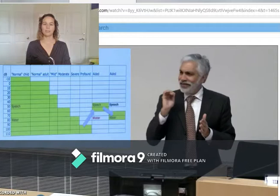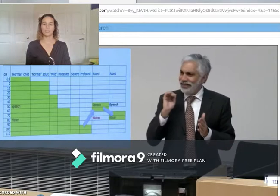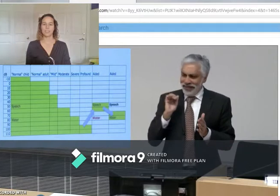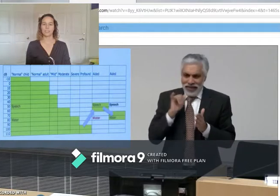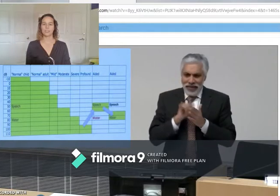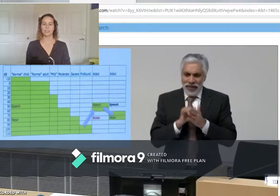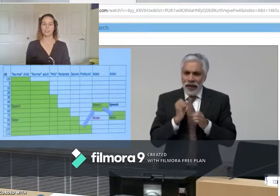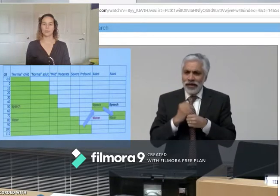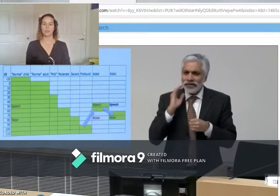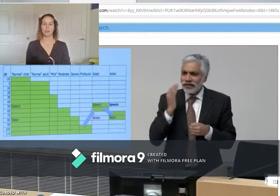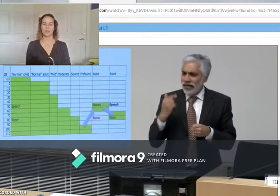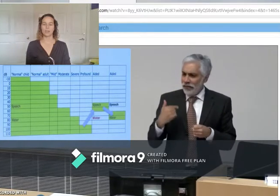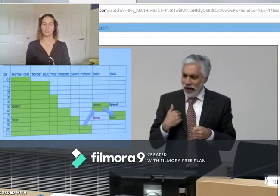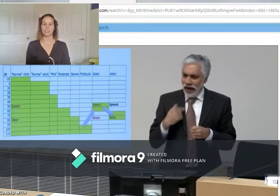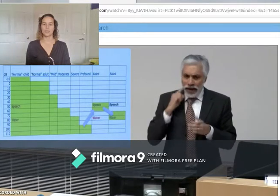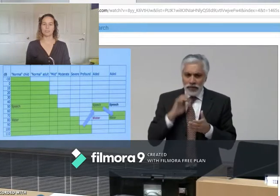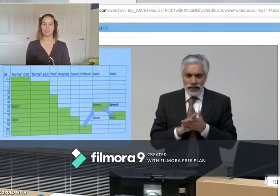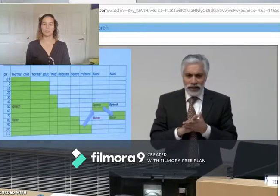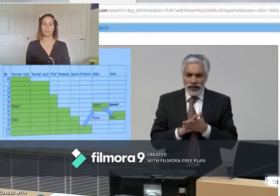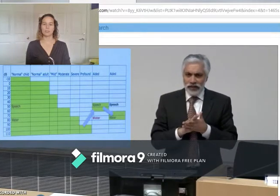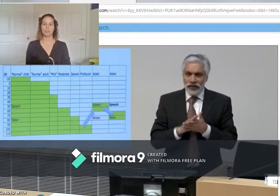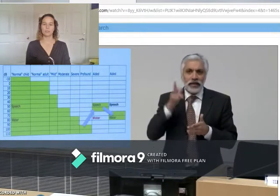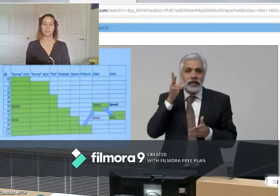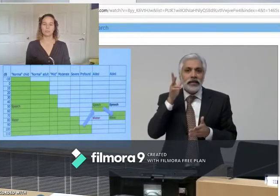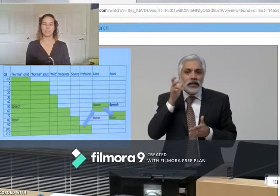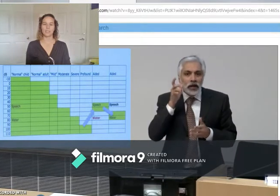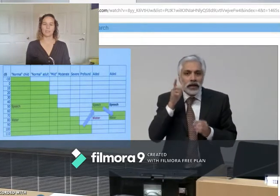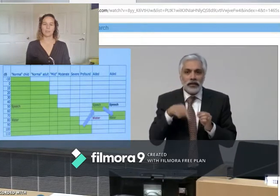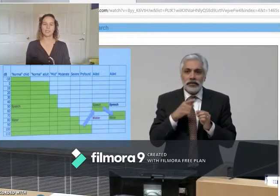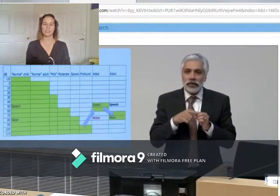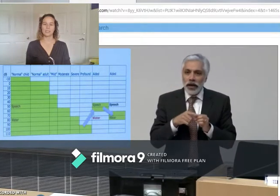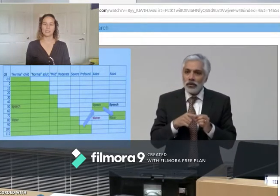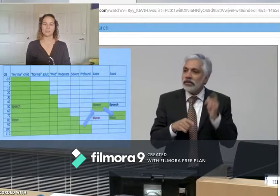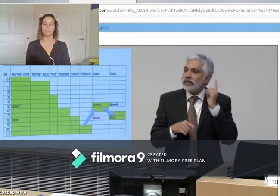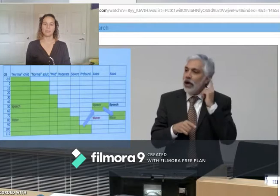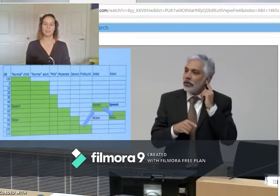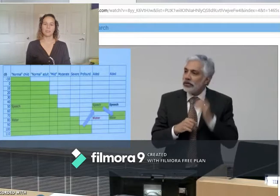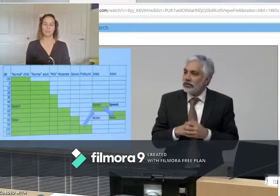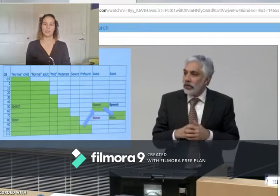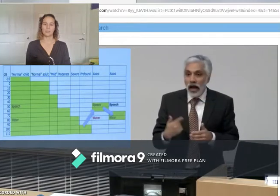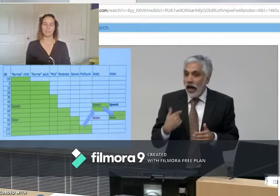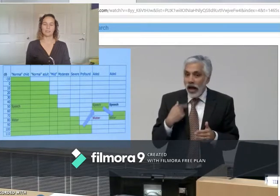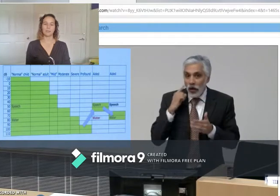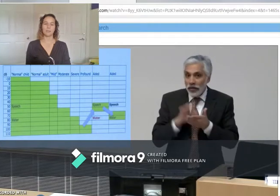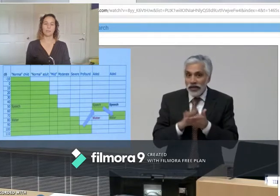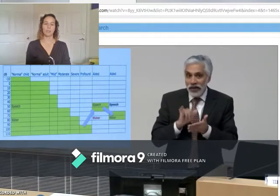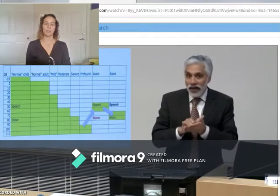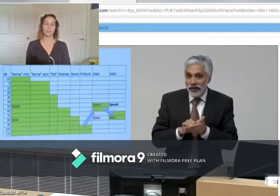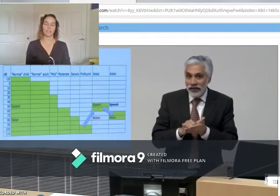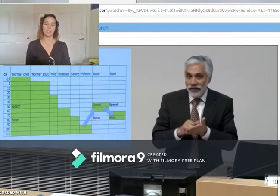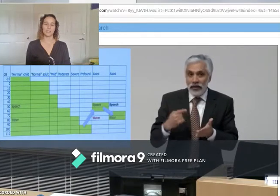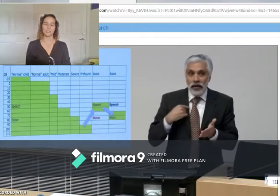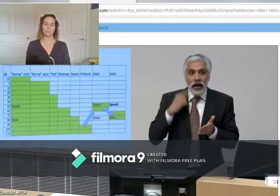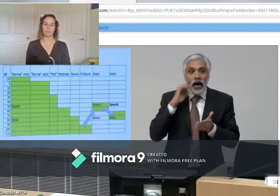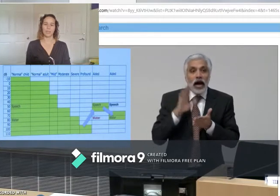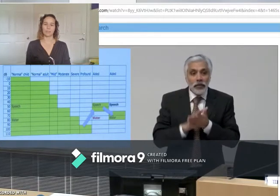I don't really like showing audiologist graphs because that makes me seem like I believe